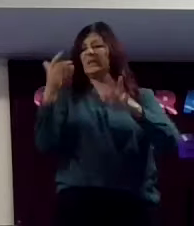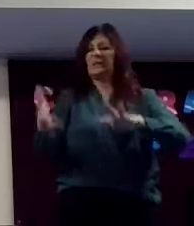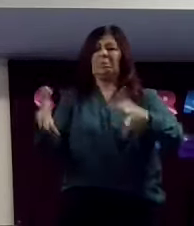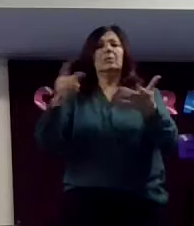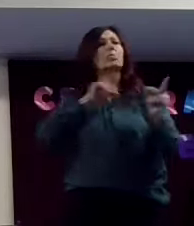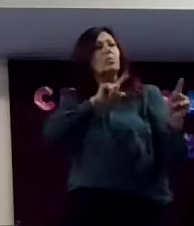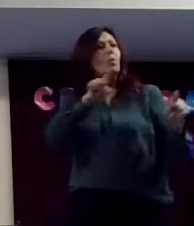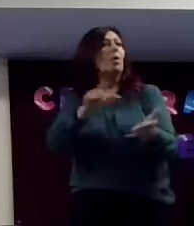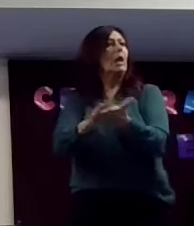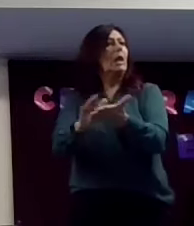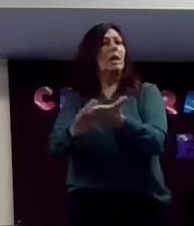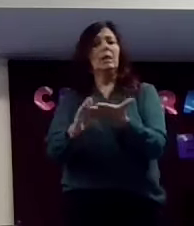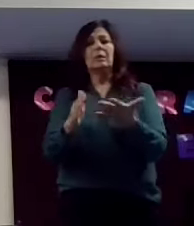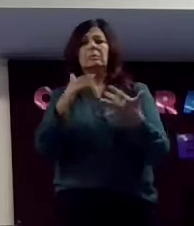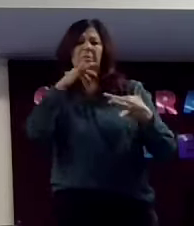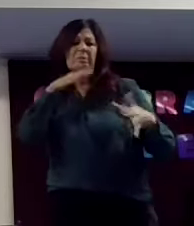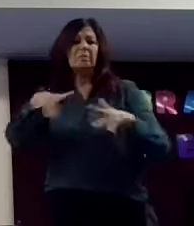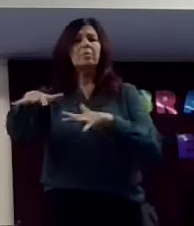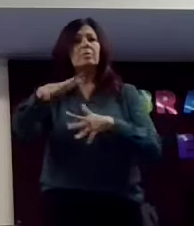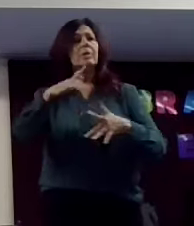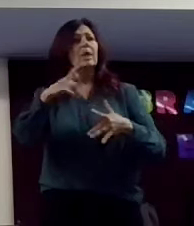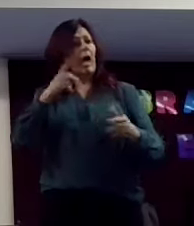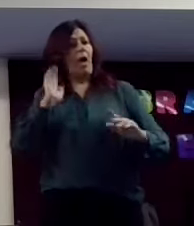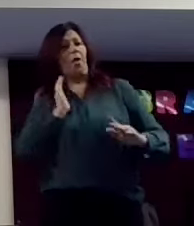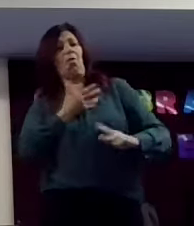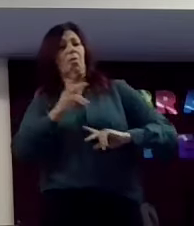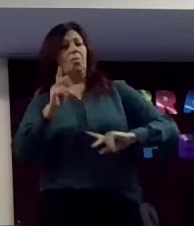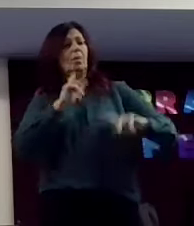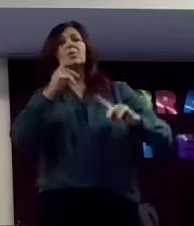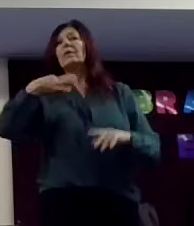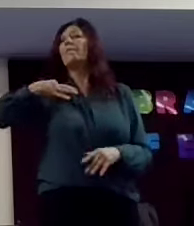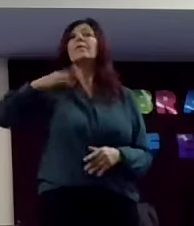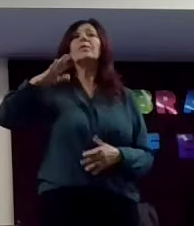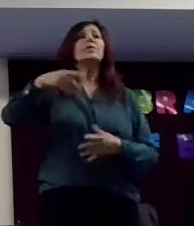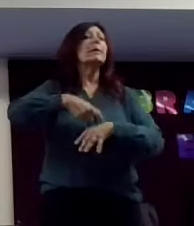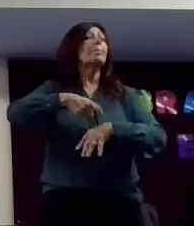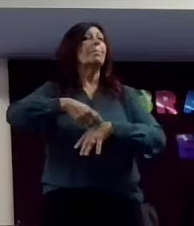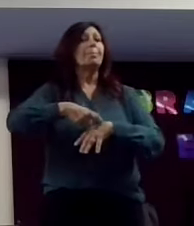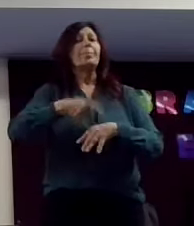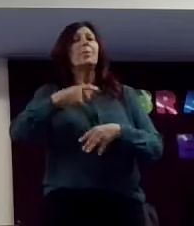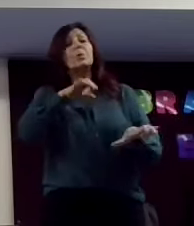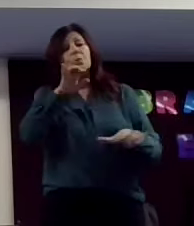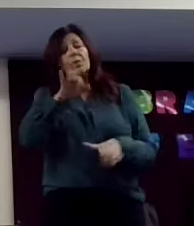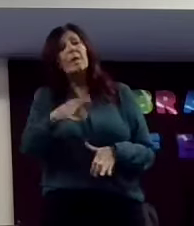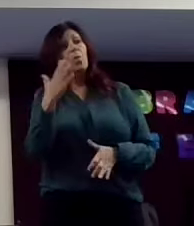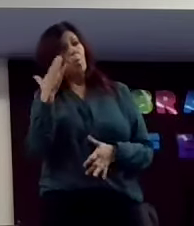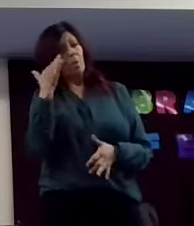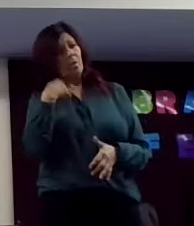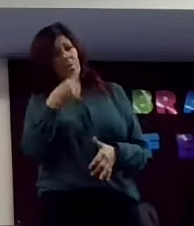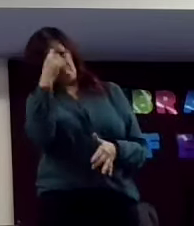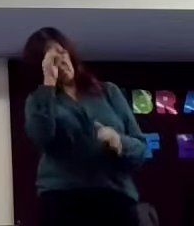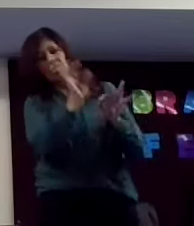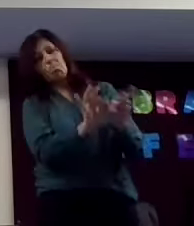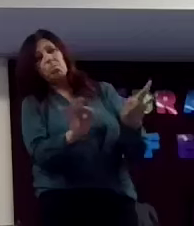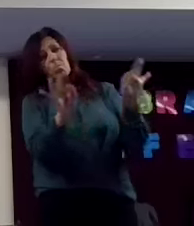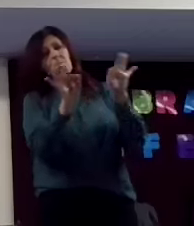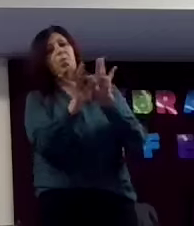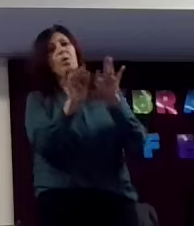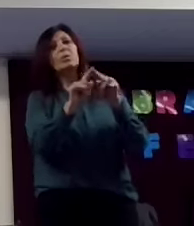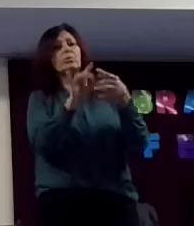mess and where there's debris and trash. And our people are out there just volunteering their time. And we do that because we think it's important